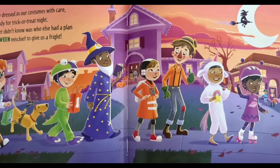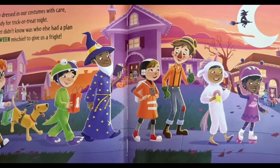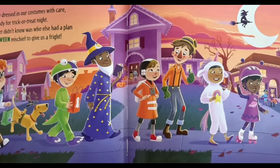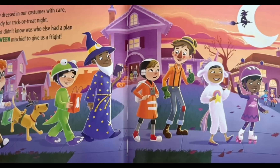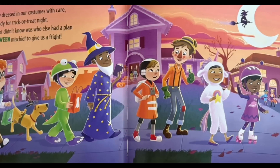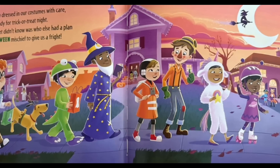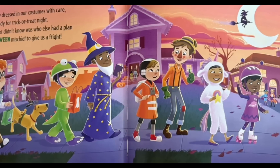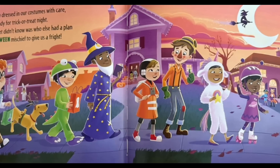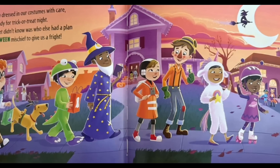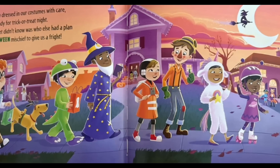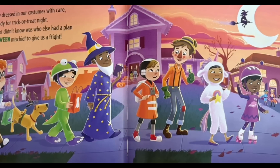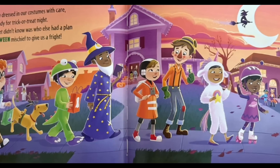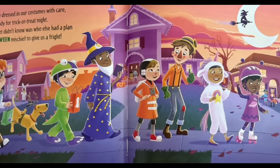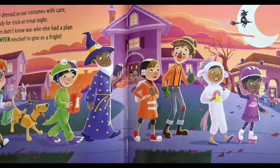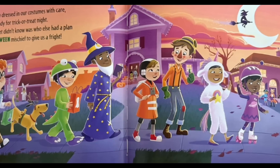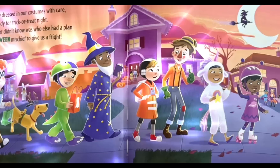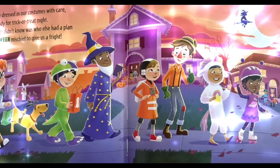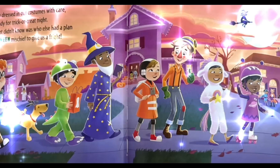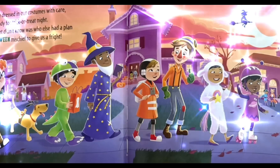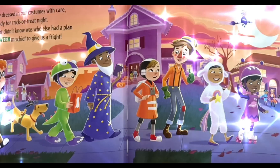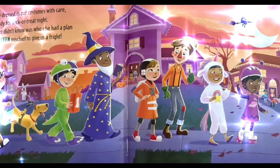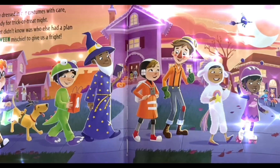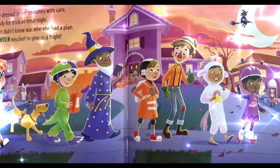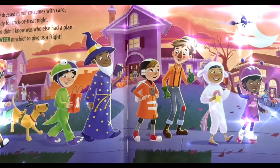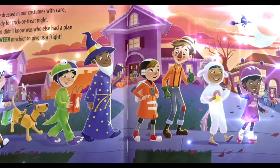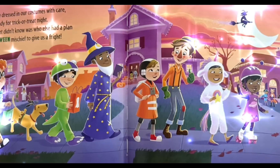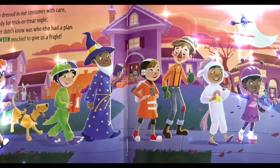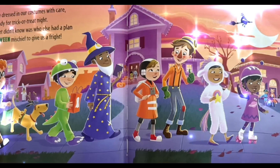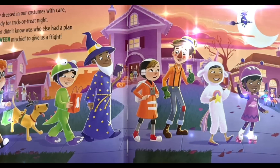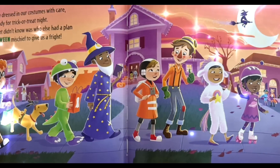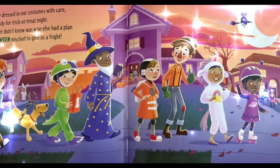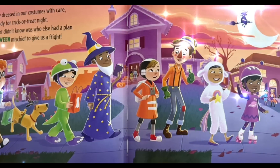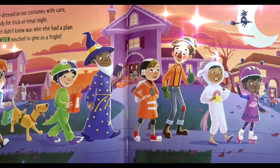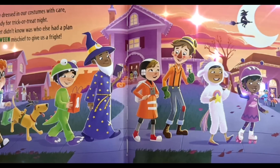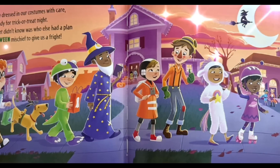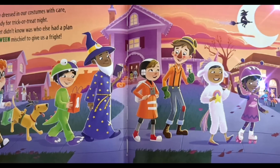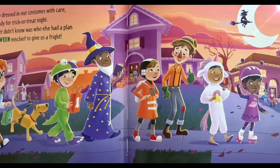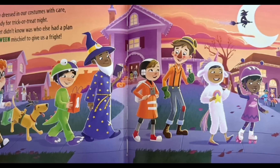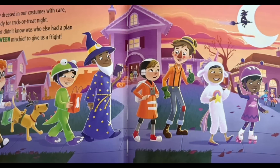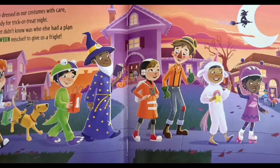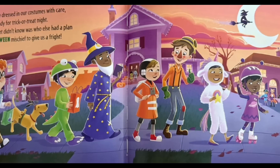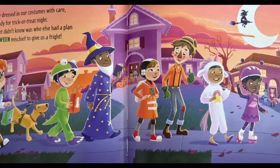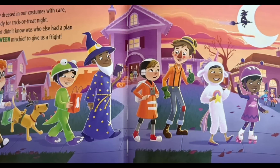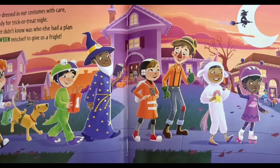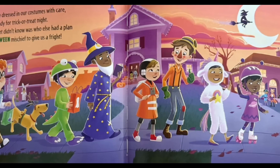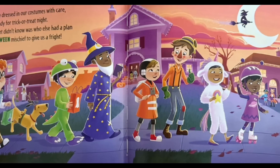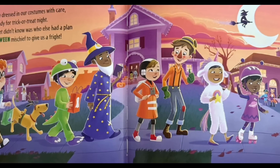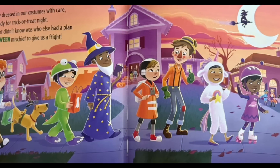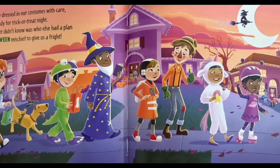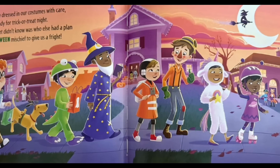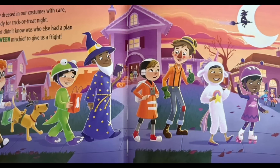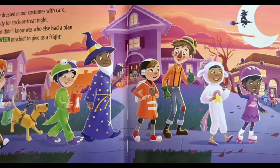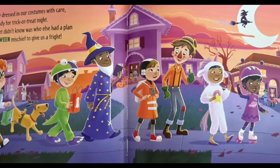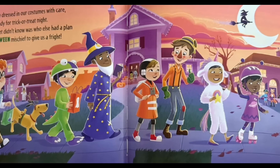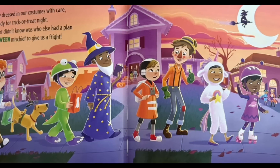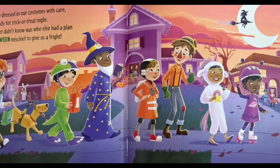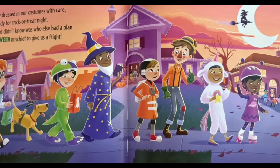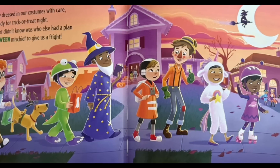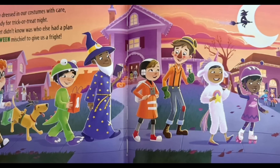We happily dressed in our costume, getting ready for trick-or-treating night. What we yet didn't